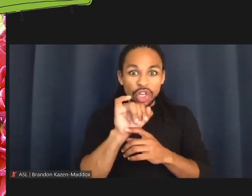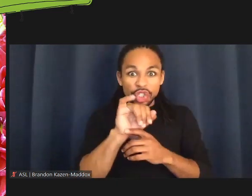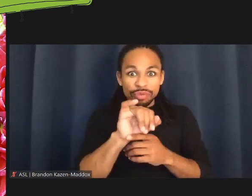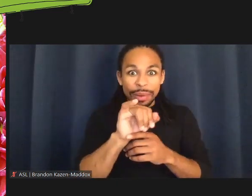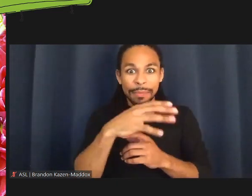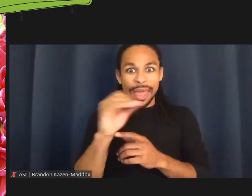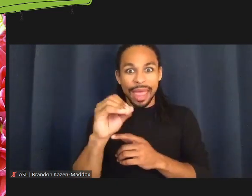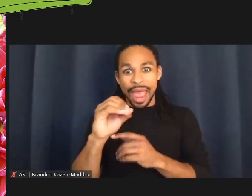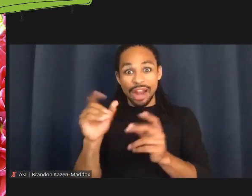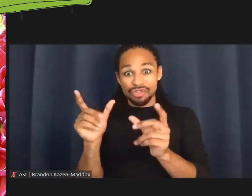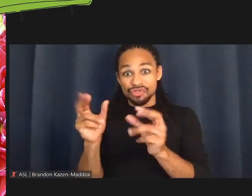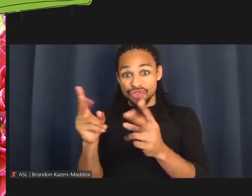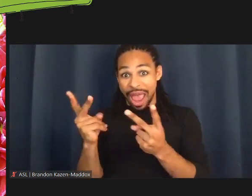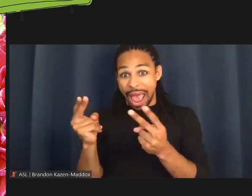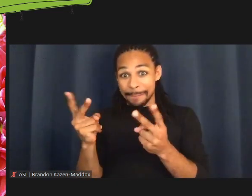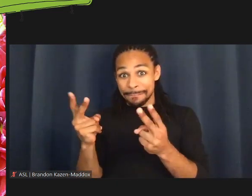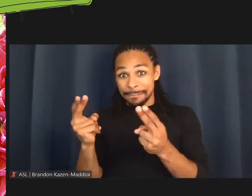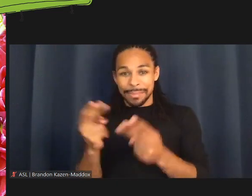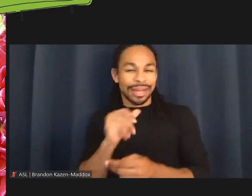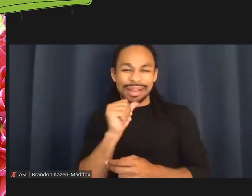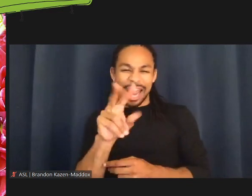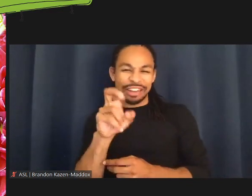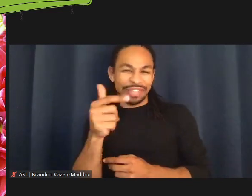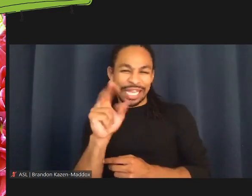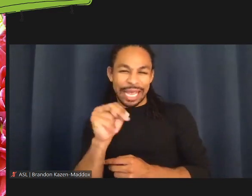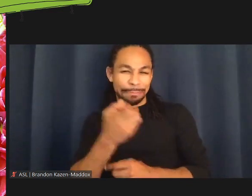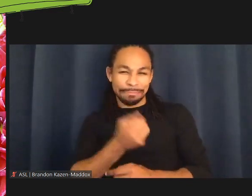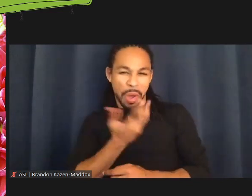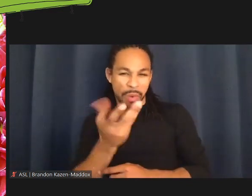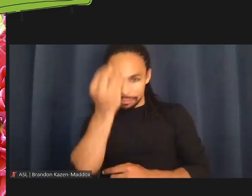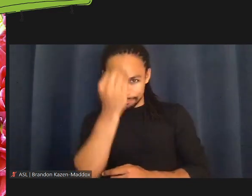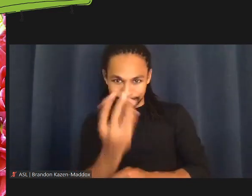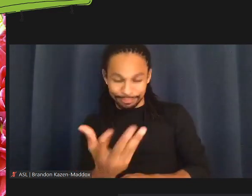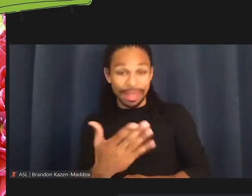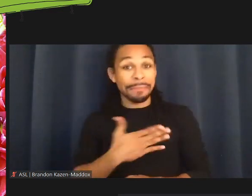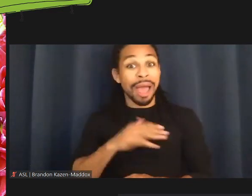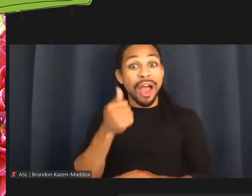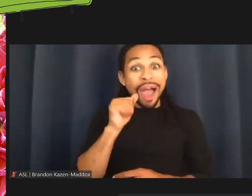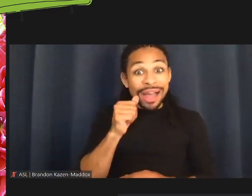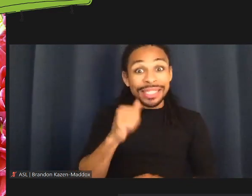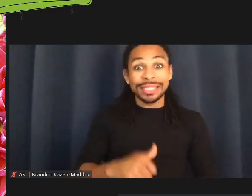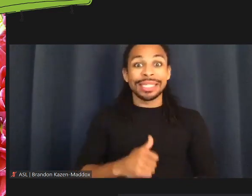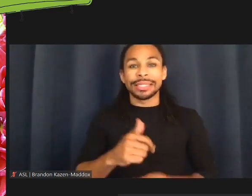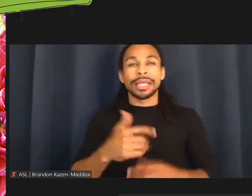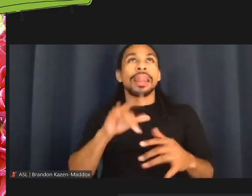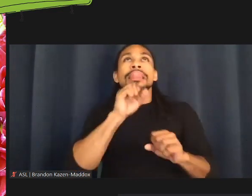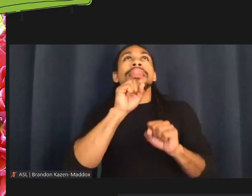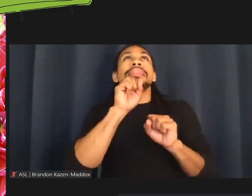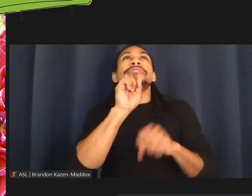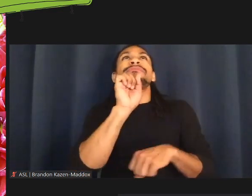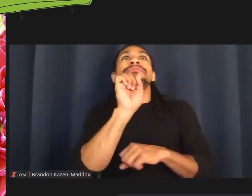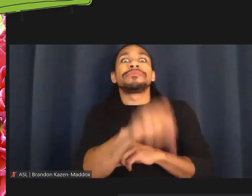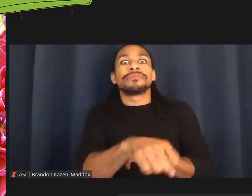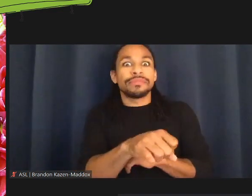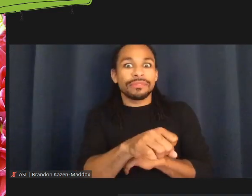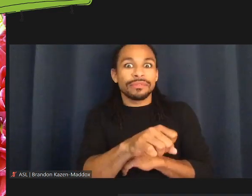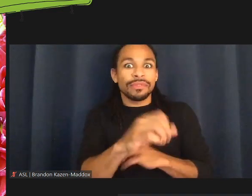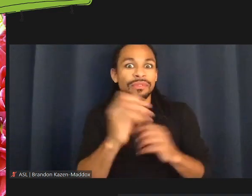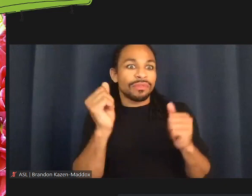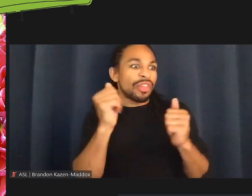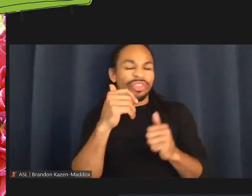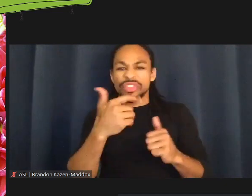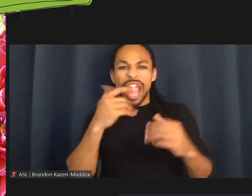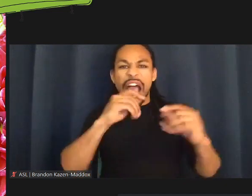poem. My aunties, they prize the fat. The angles of their teeth